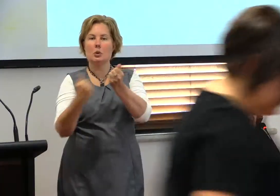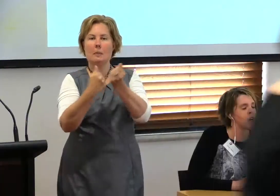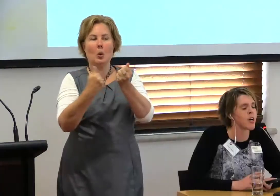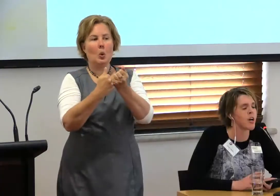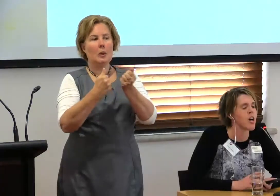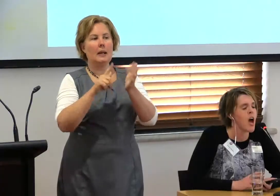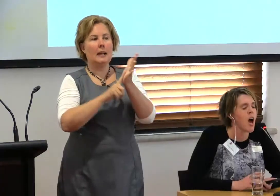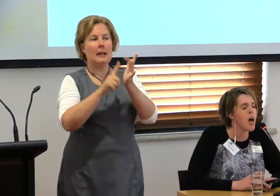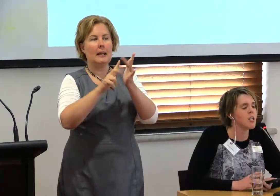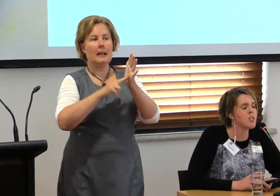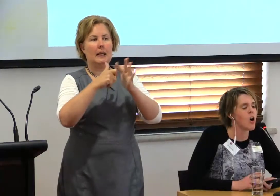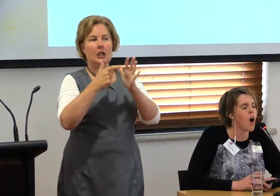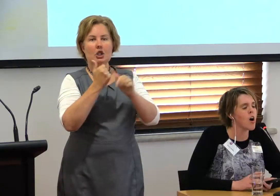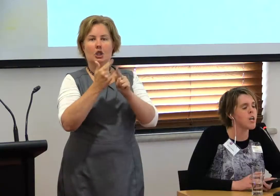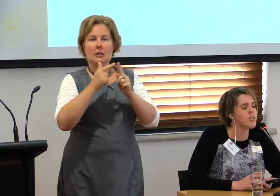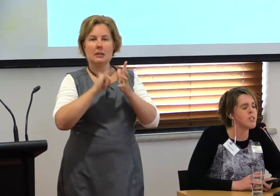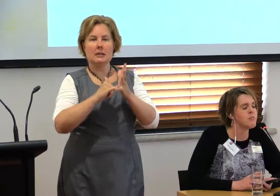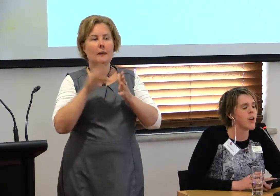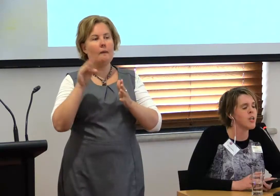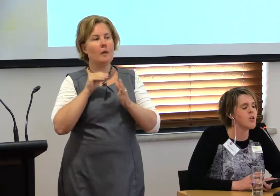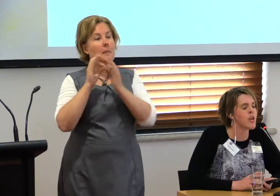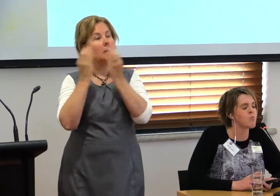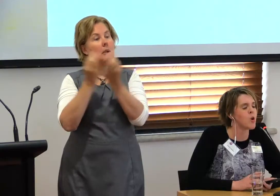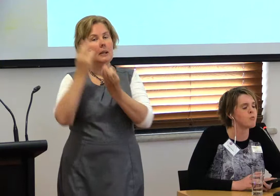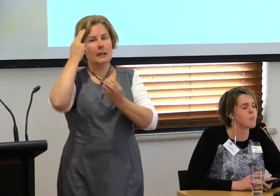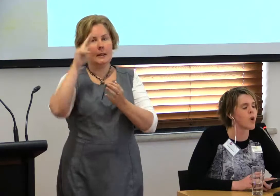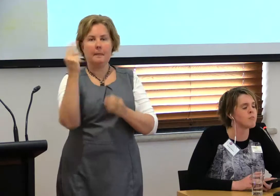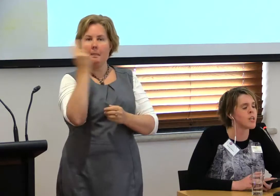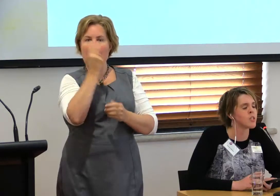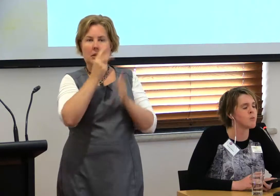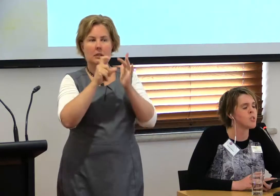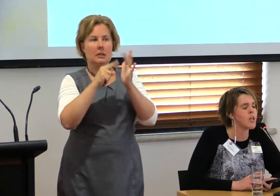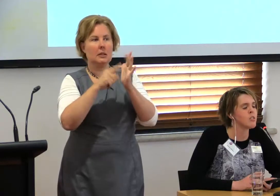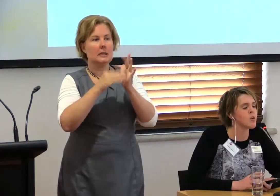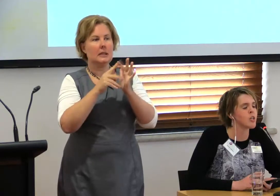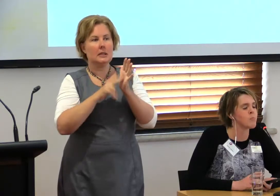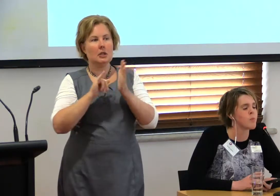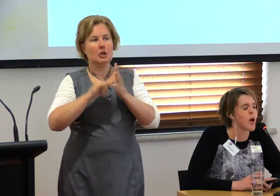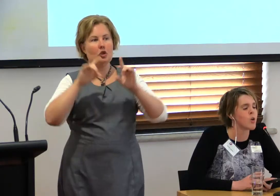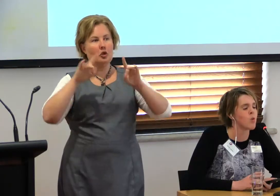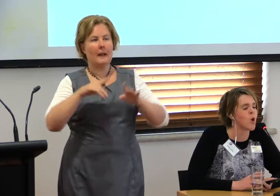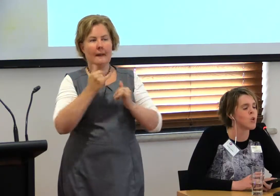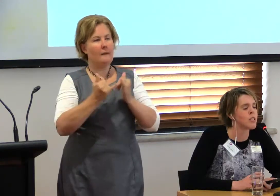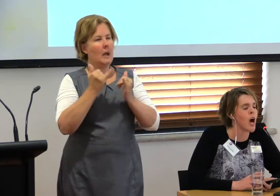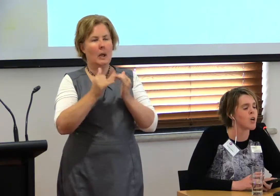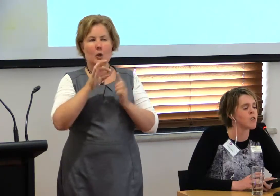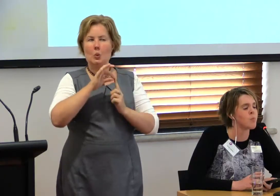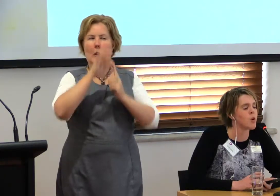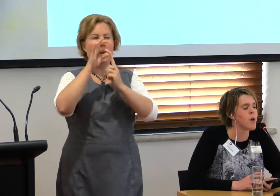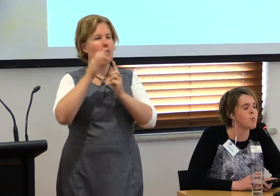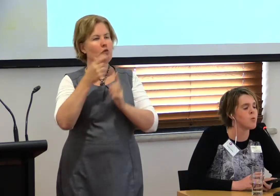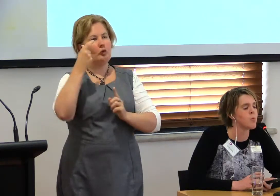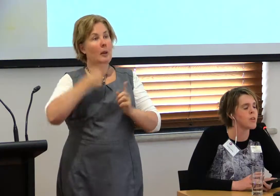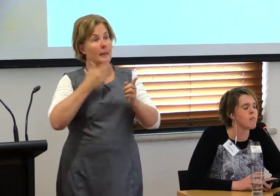Citizens Australia. And it's a fairly unique role from what I've seen. So would you like to talk a little bit about your role and how you